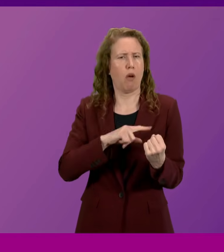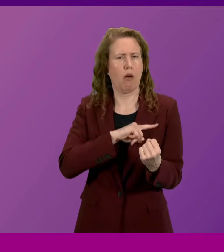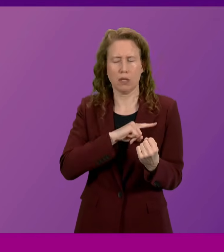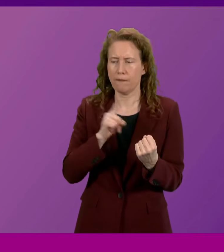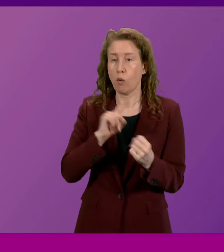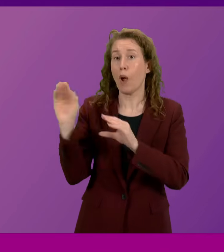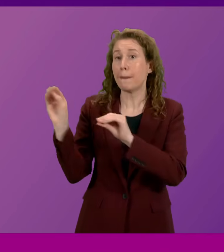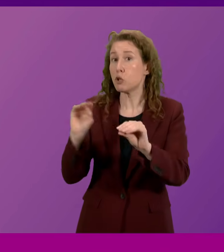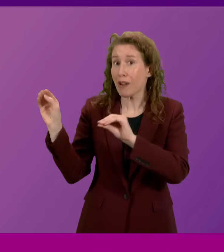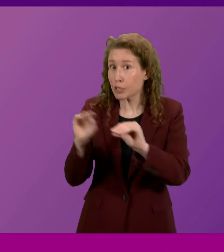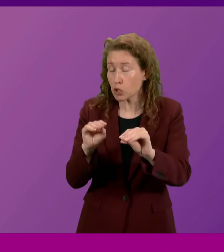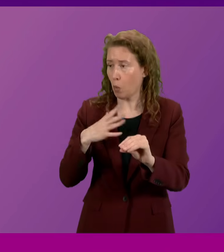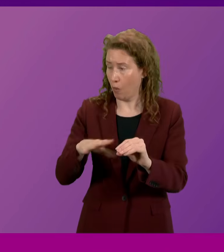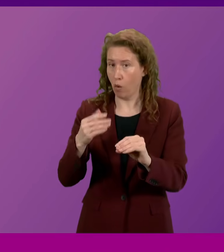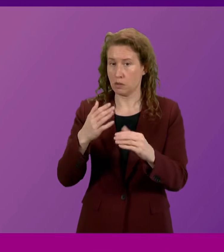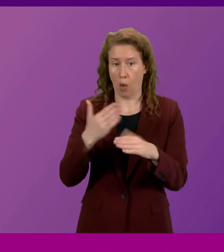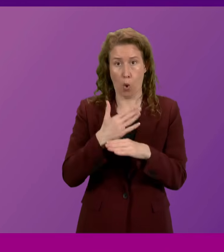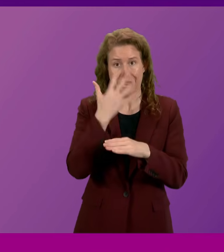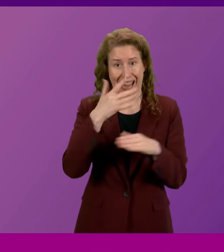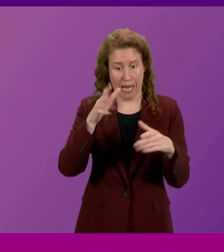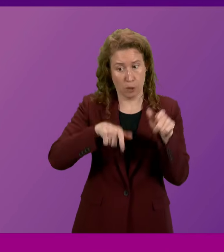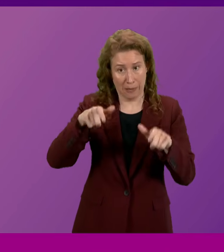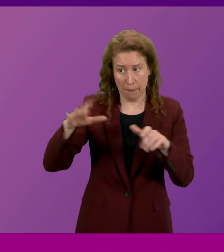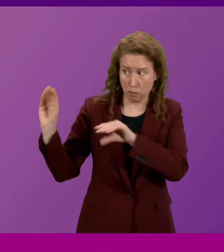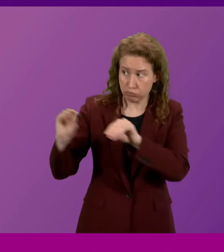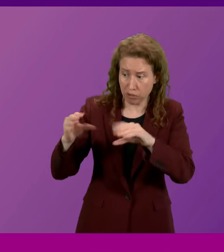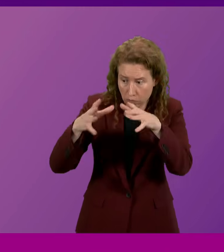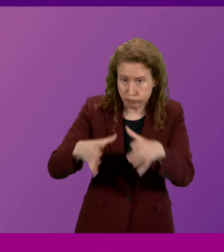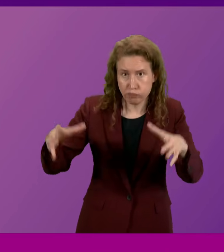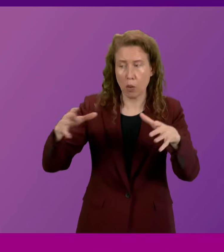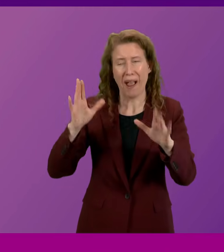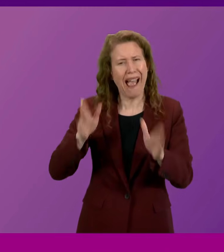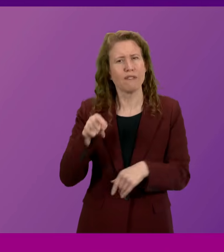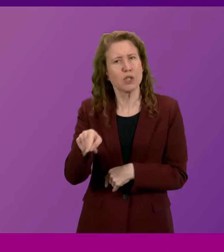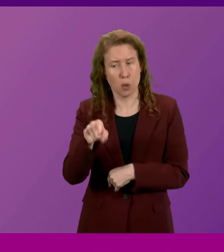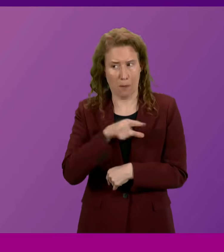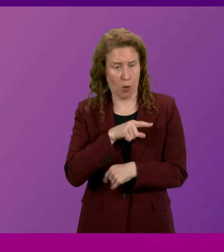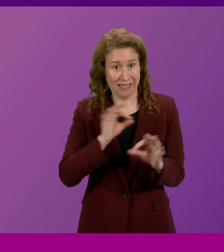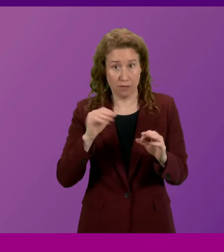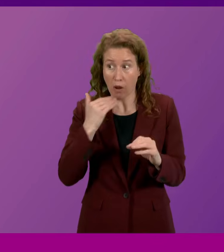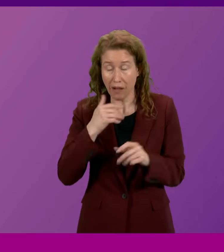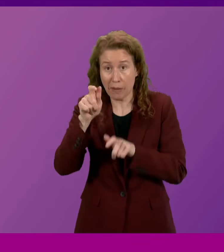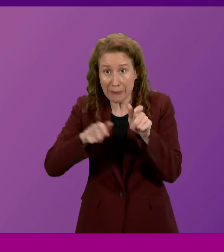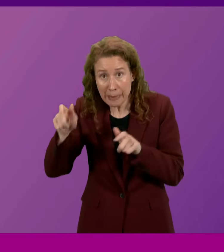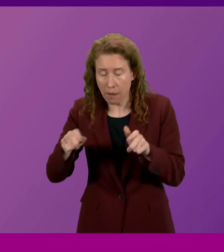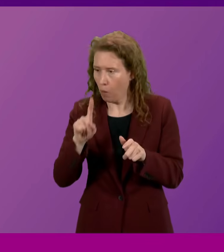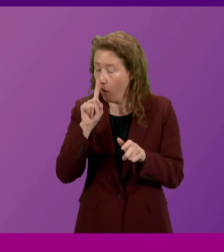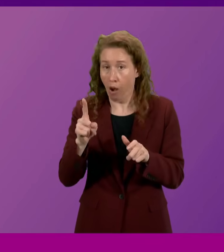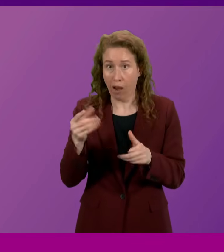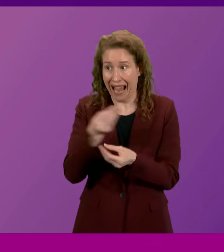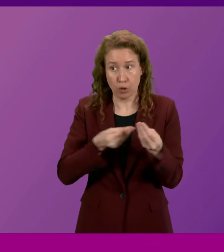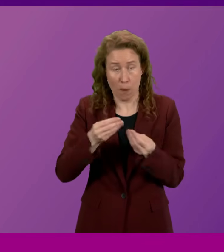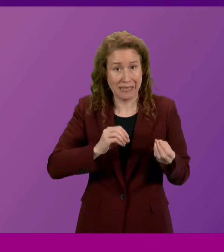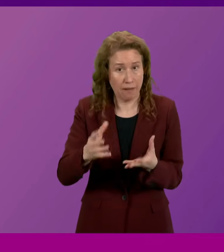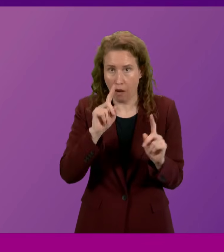to immigration that will boost our working age population, recognising that unless we do that, we will suffer extreme economic harm